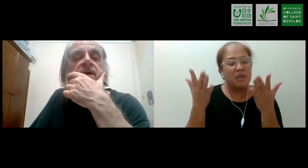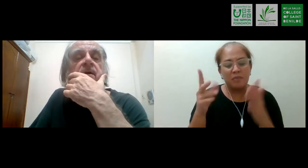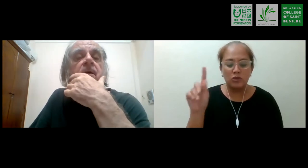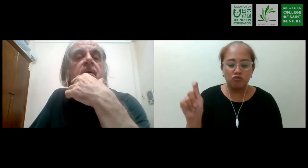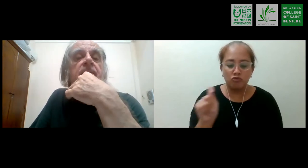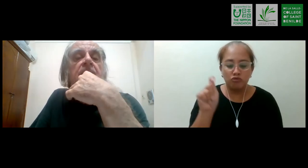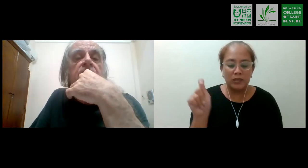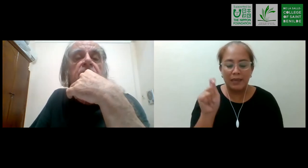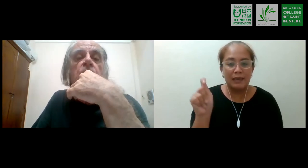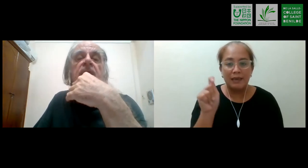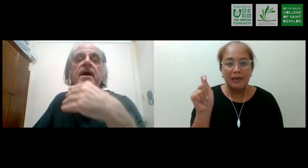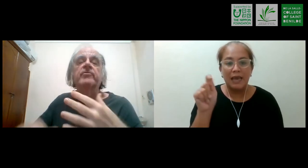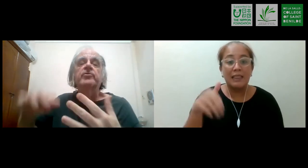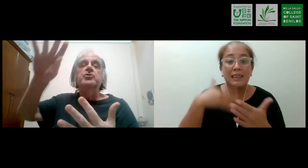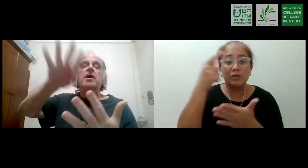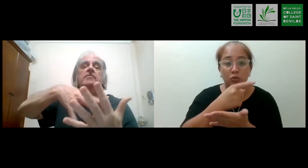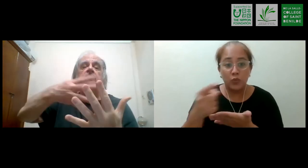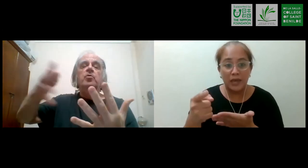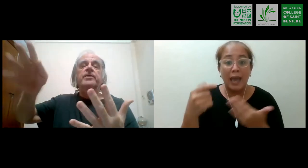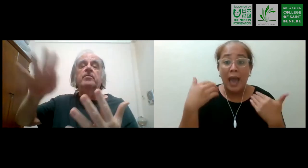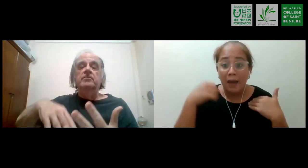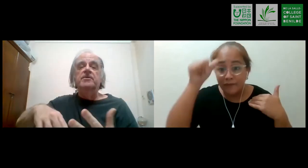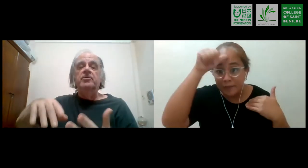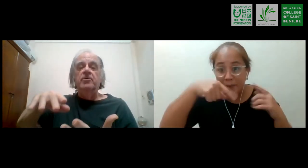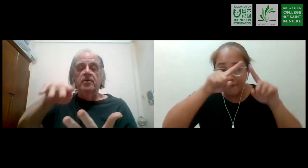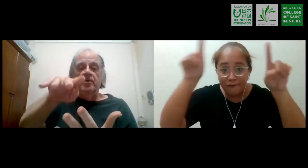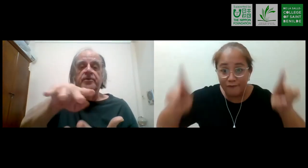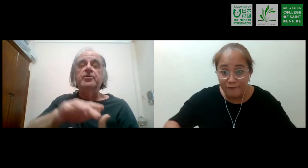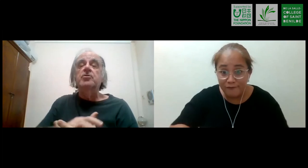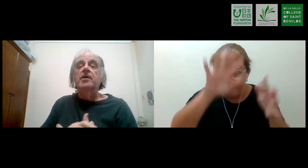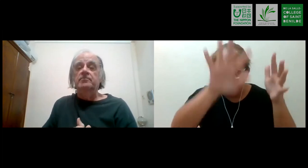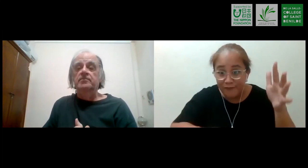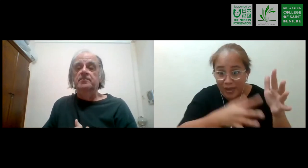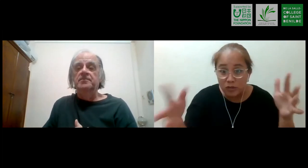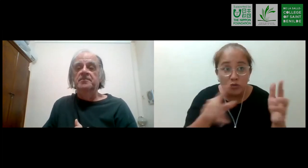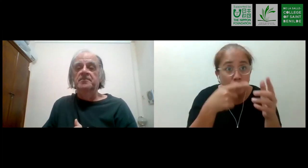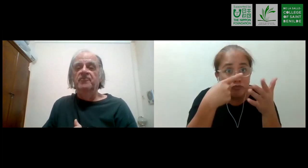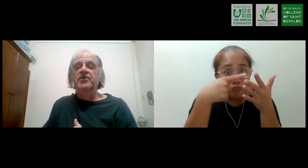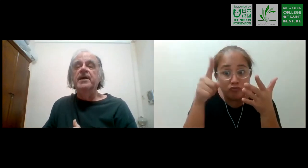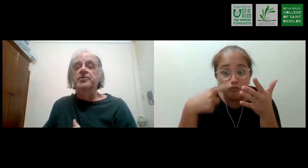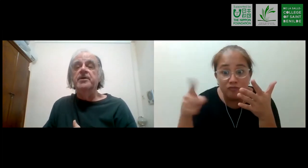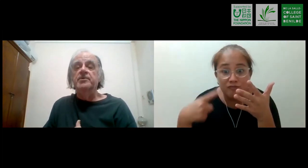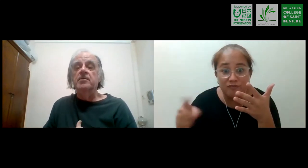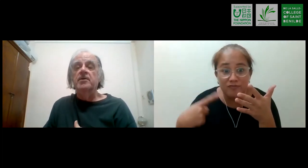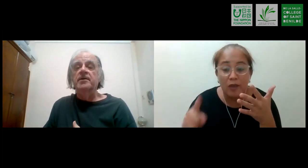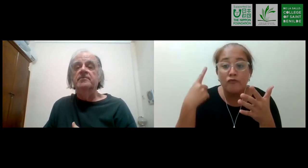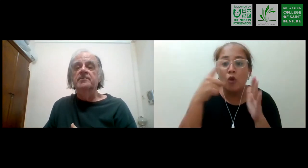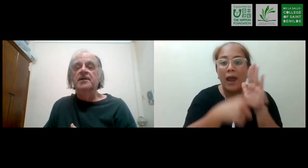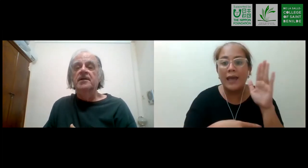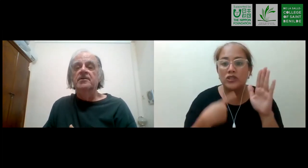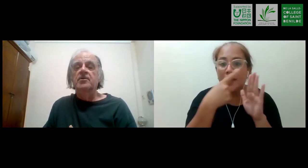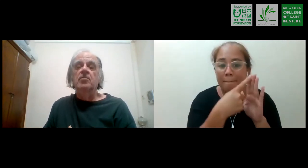week. Now, you will have your chart with you, so you can look at the chart for the hand shapes,